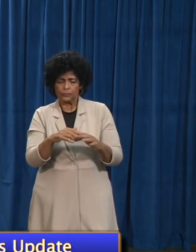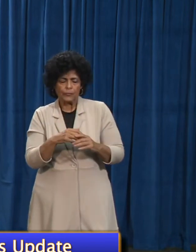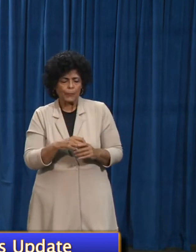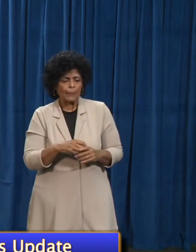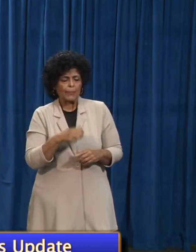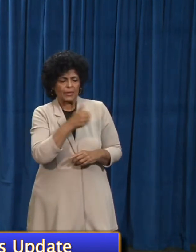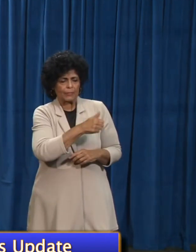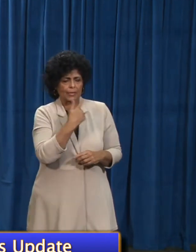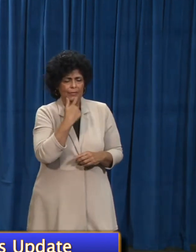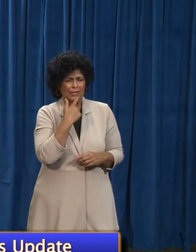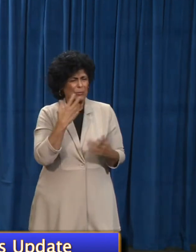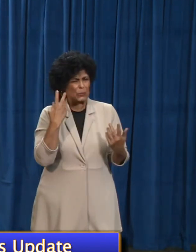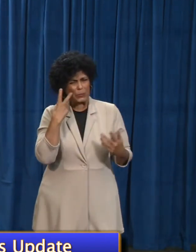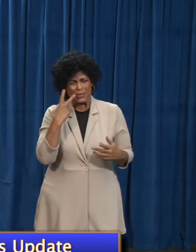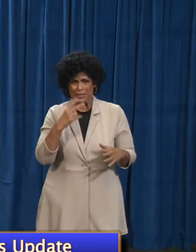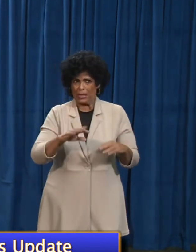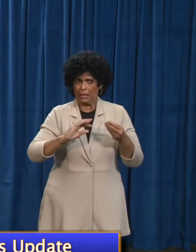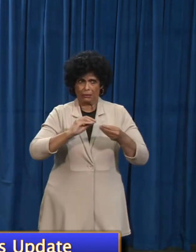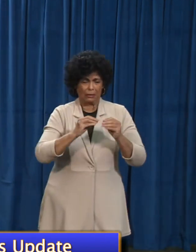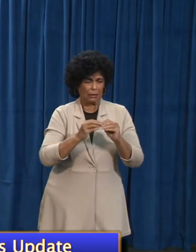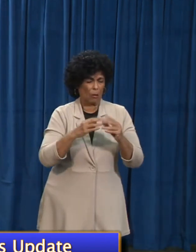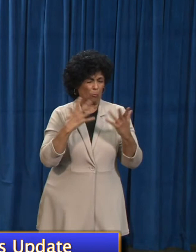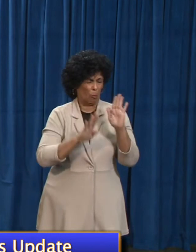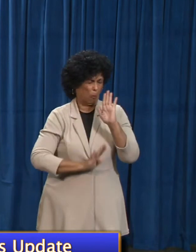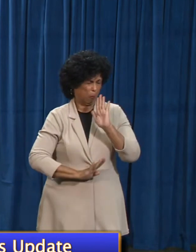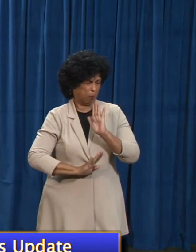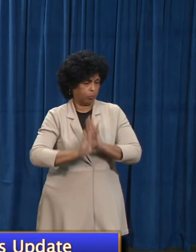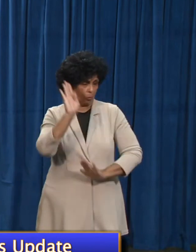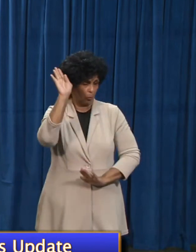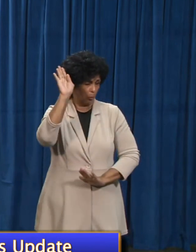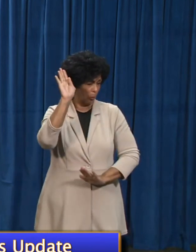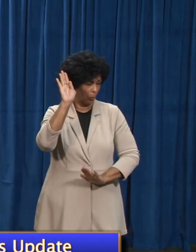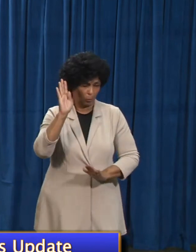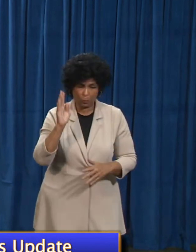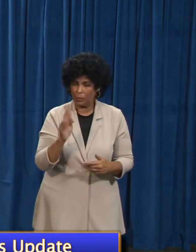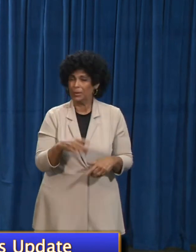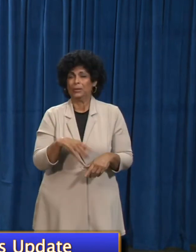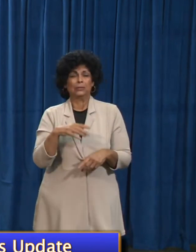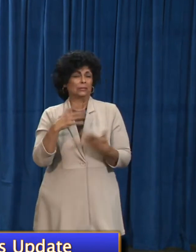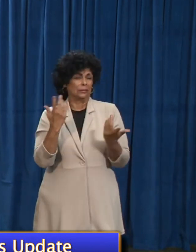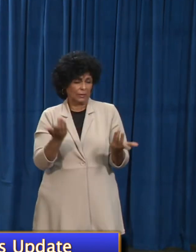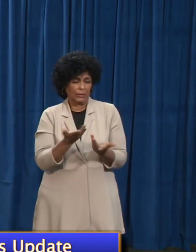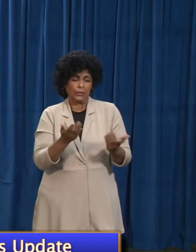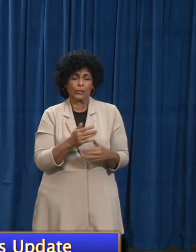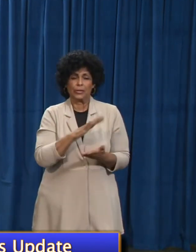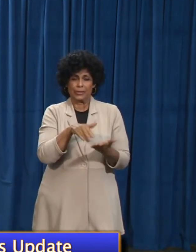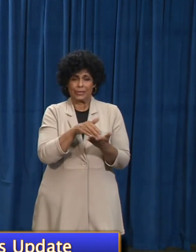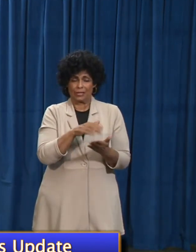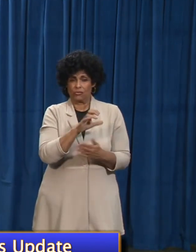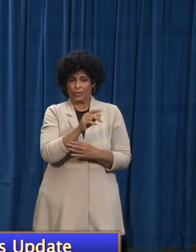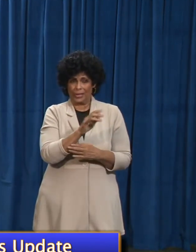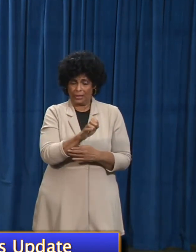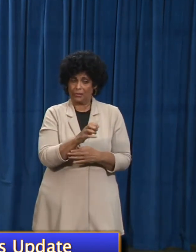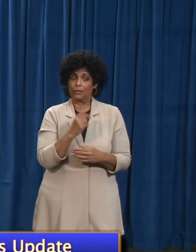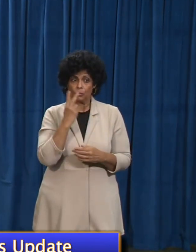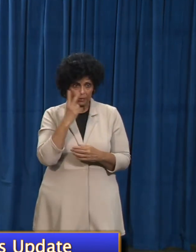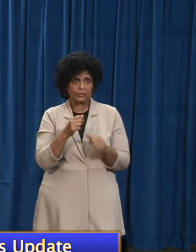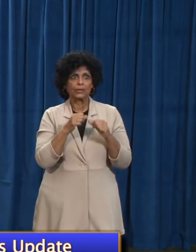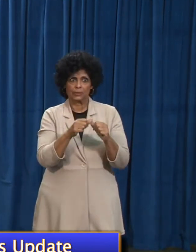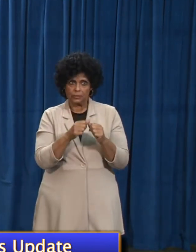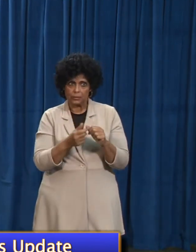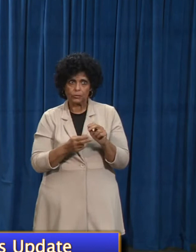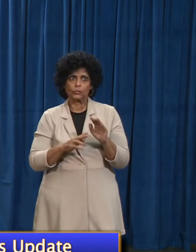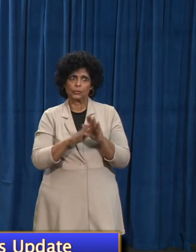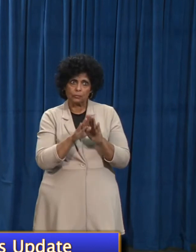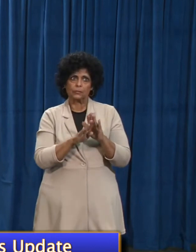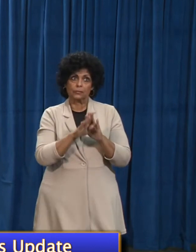high positivity rates at our Advent Health Central Care locations with a concerning upward trend. What is